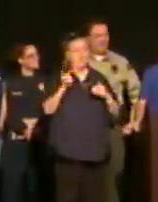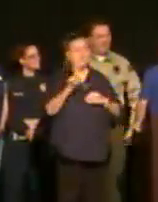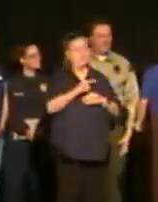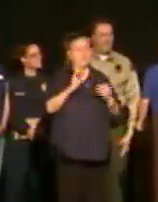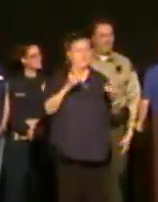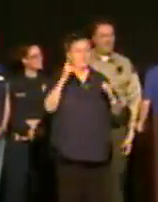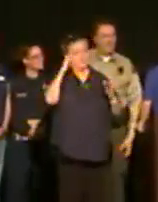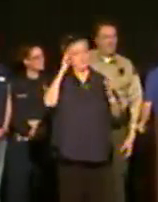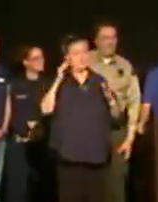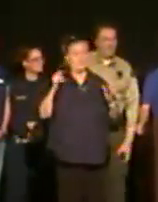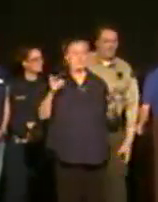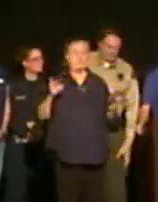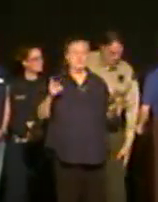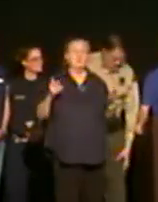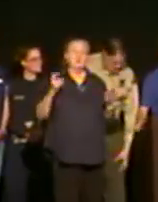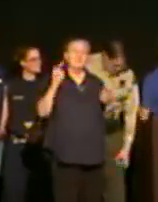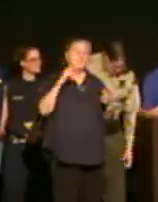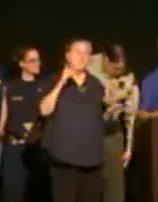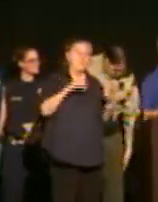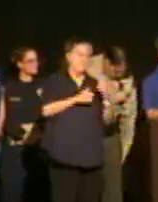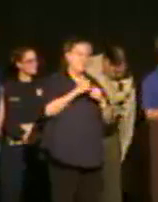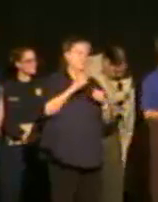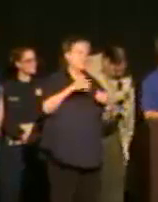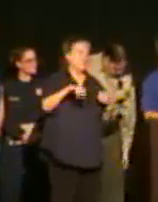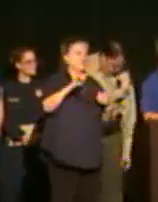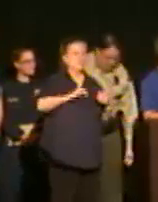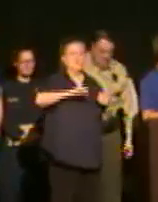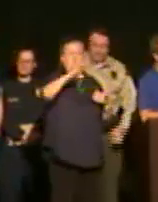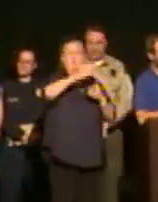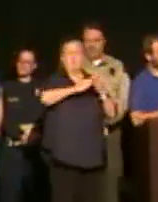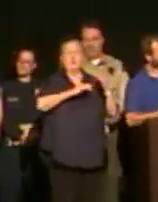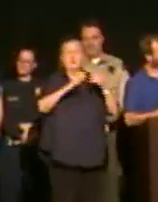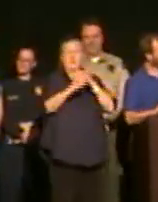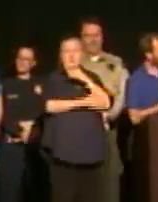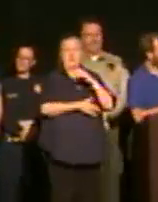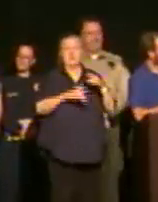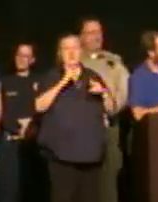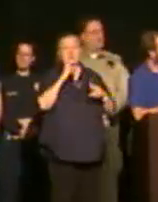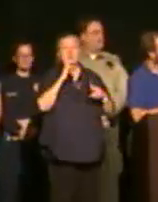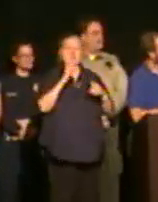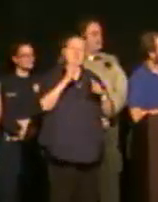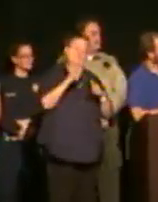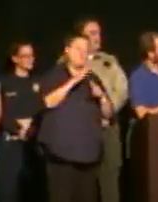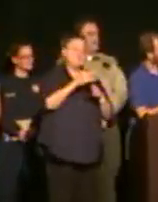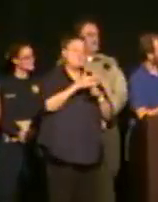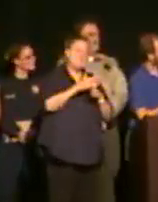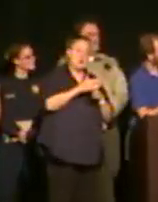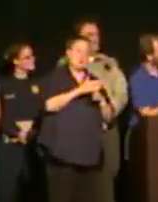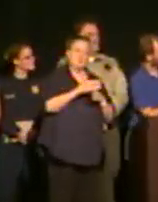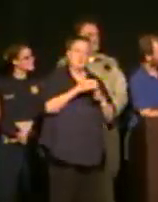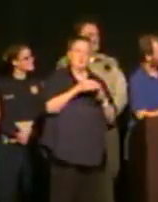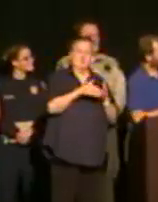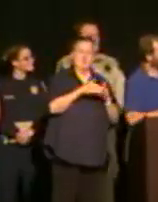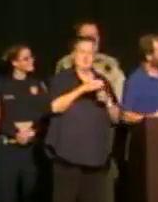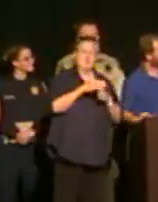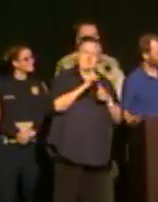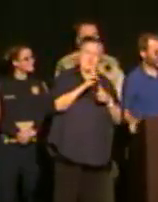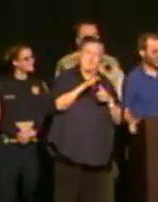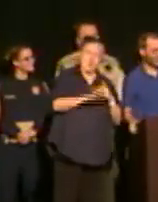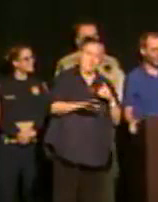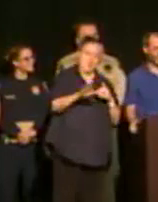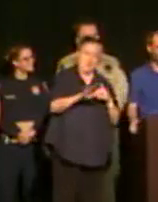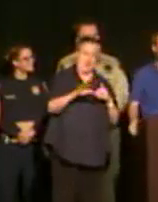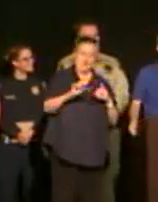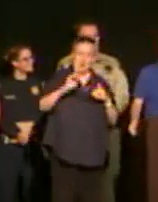expected. For most of the northern part of the county, it was moderate. In Santa Barbara